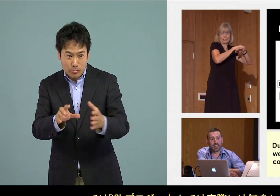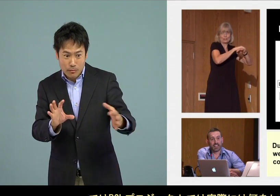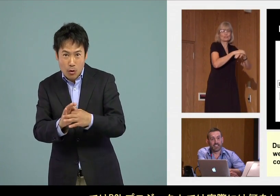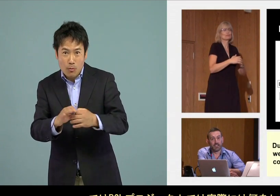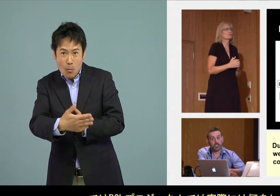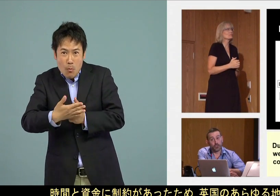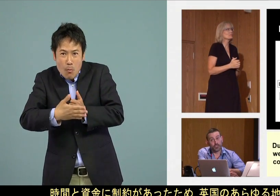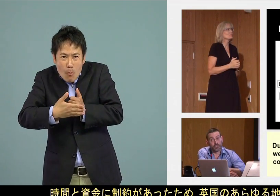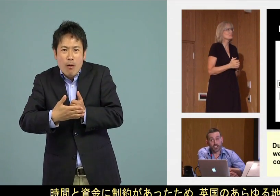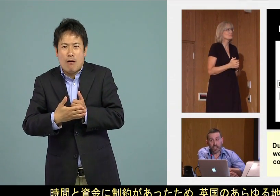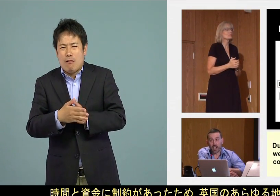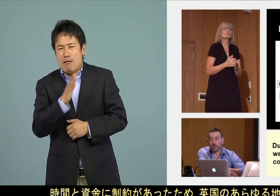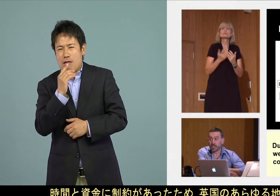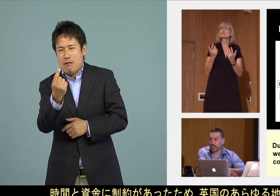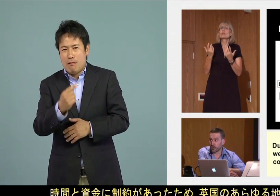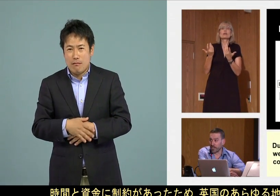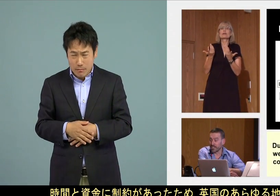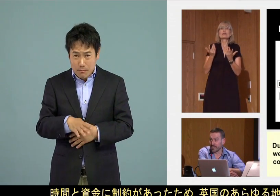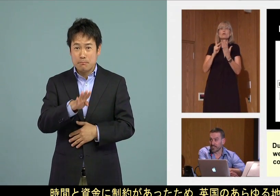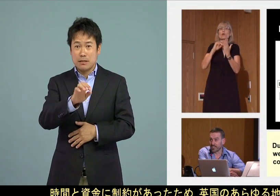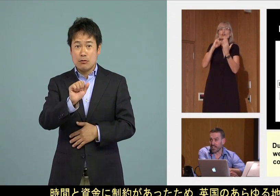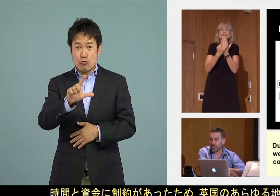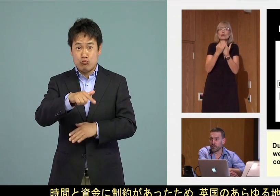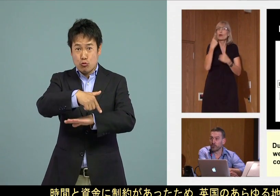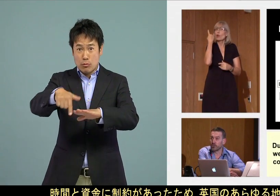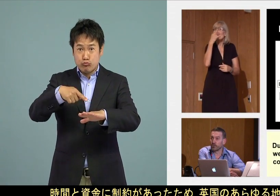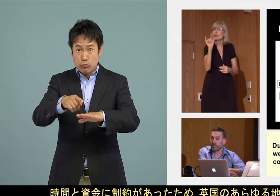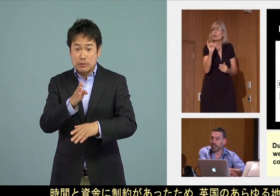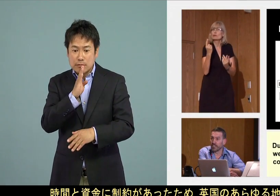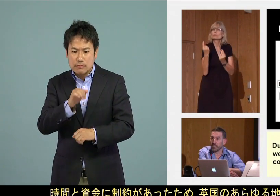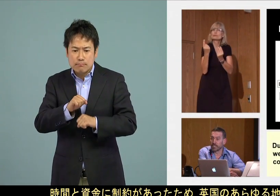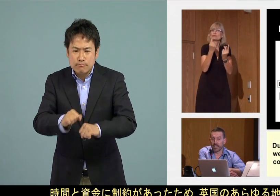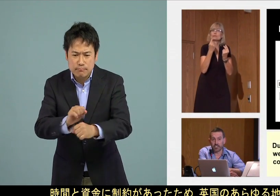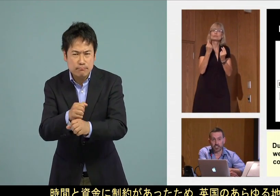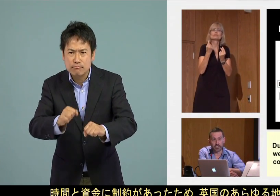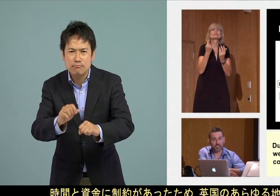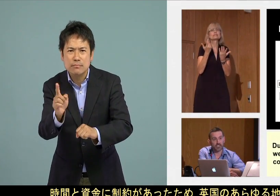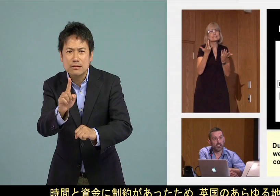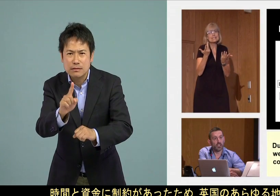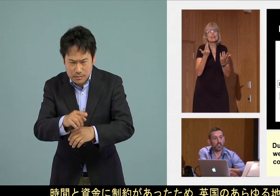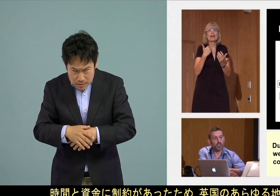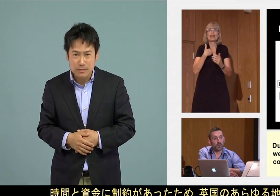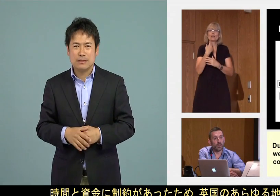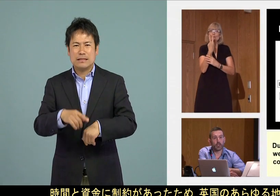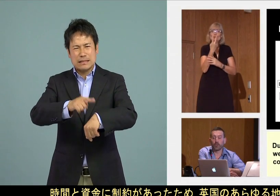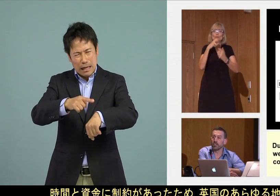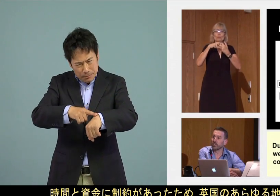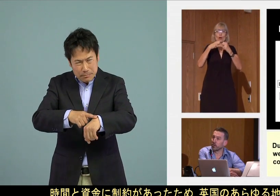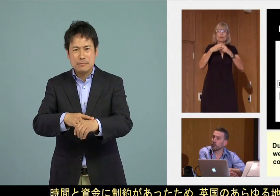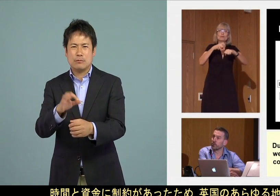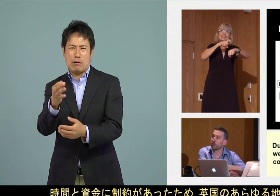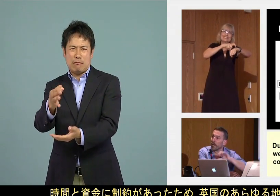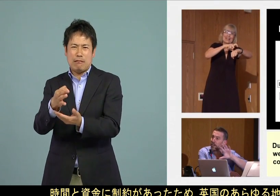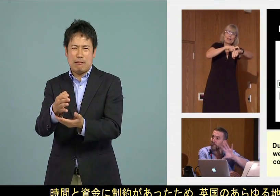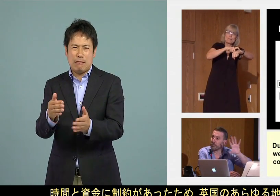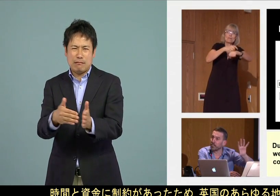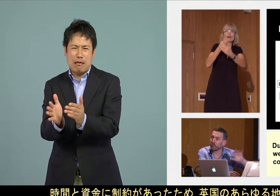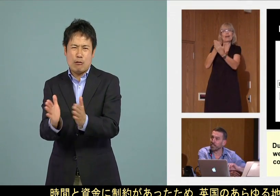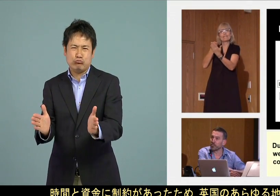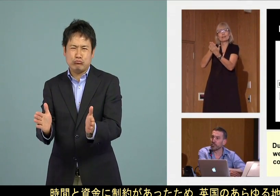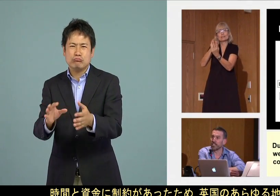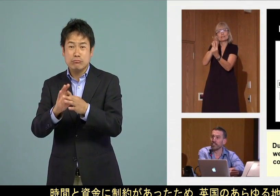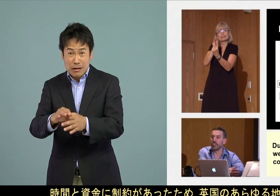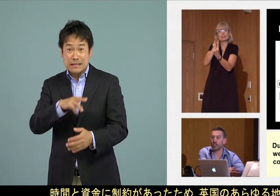Well, due to the time constraints and due to funding limitations, we couldn't go to